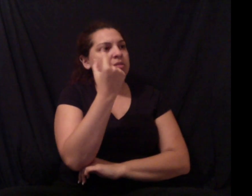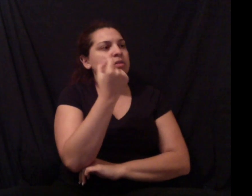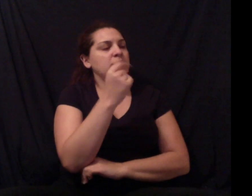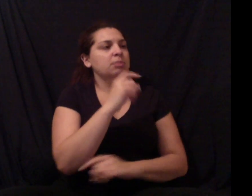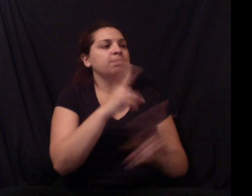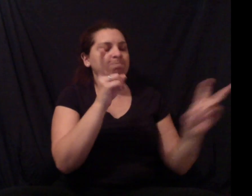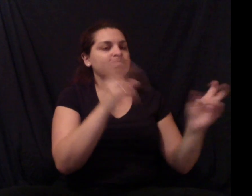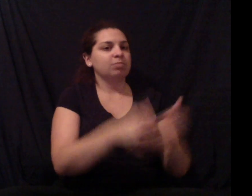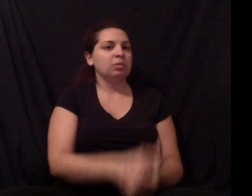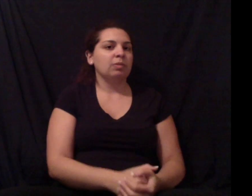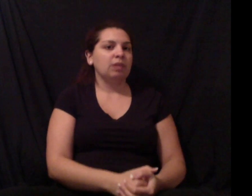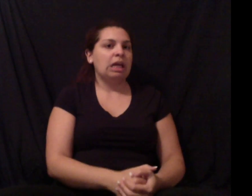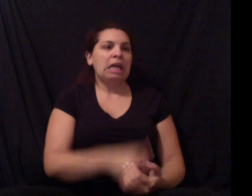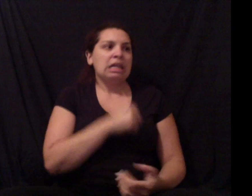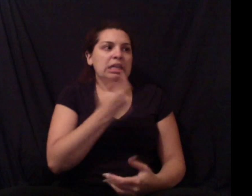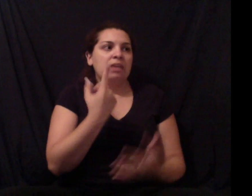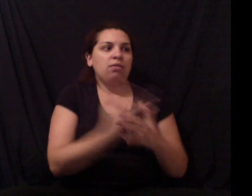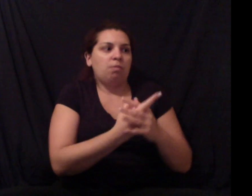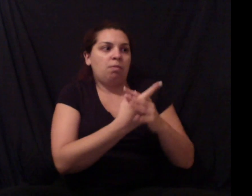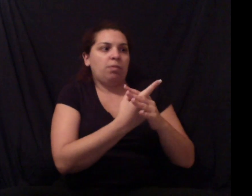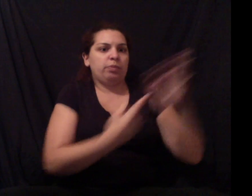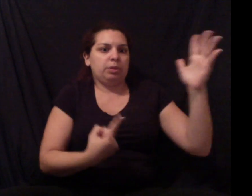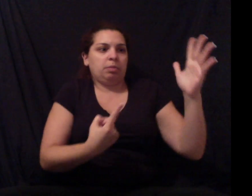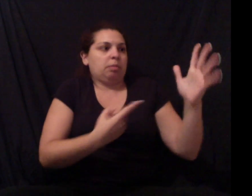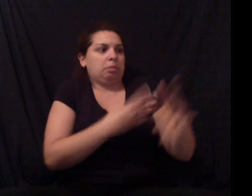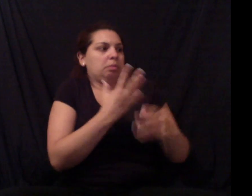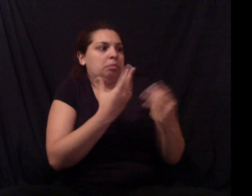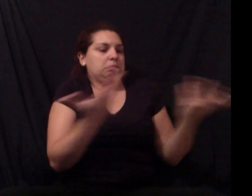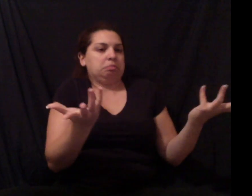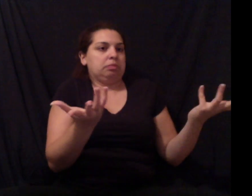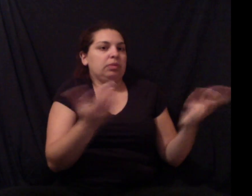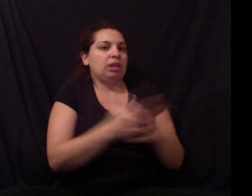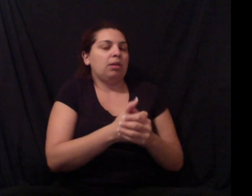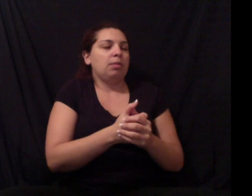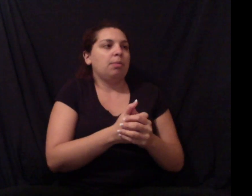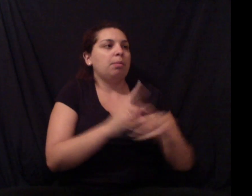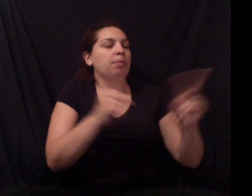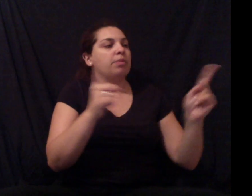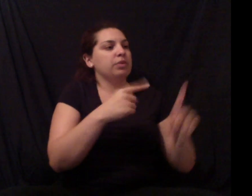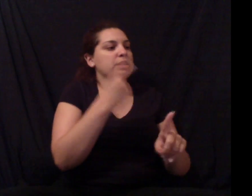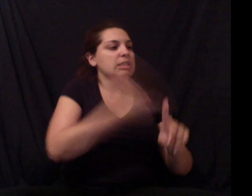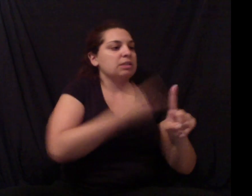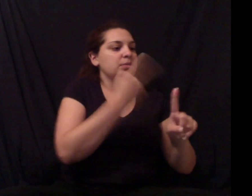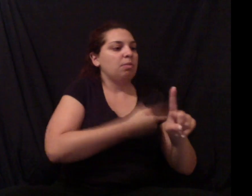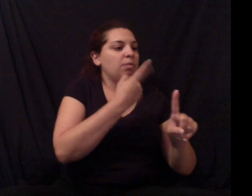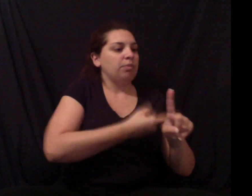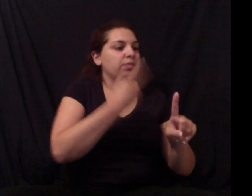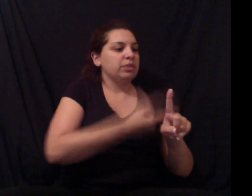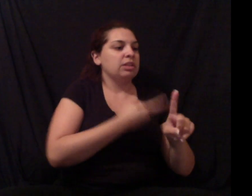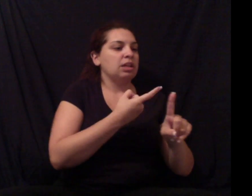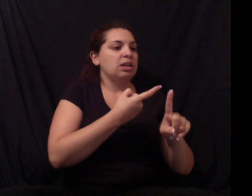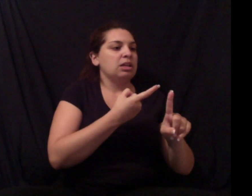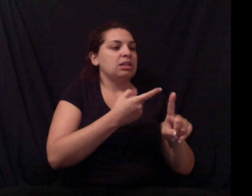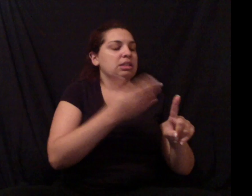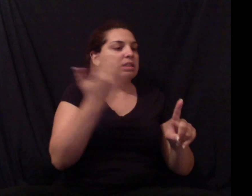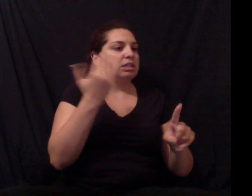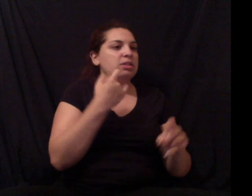harsh. But not that I ever want to drop off the face of the earth, but like for the past few months, I haven't made a video, or posted a video rather, let's say